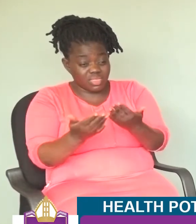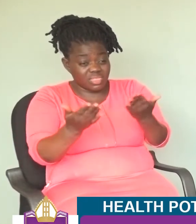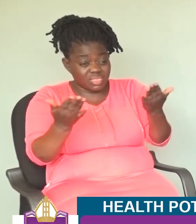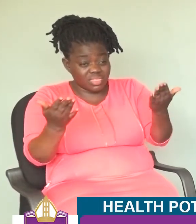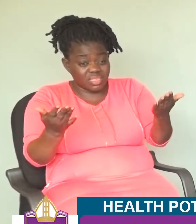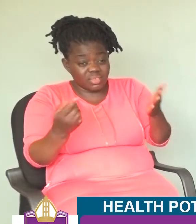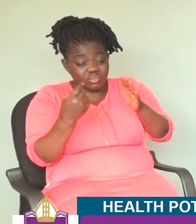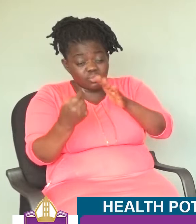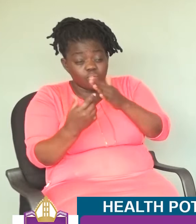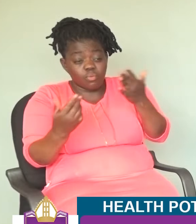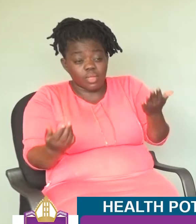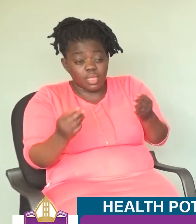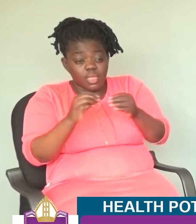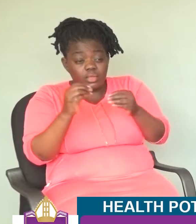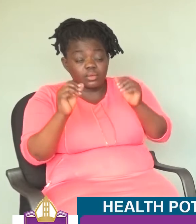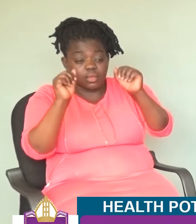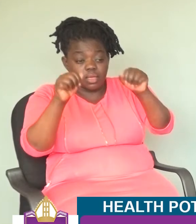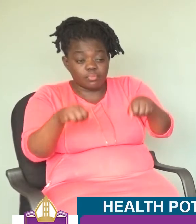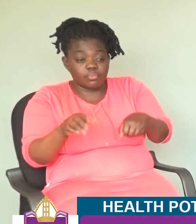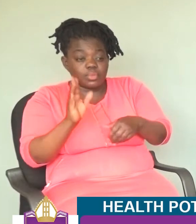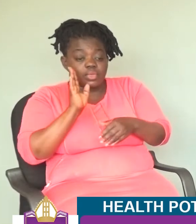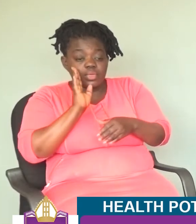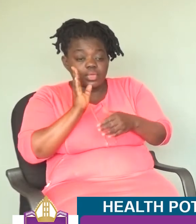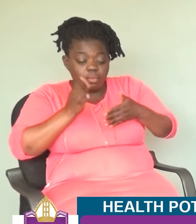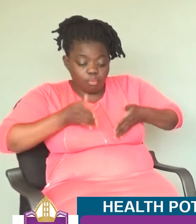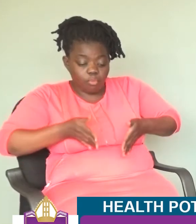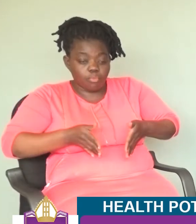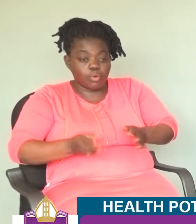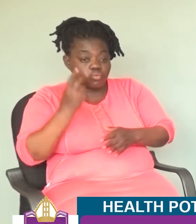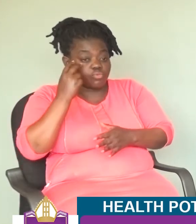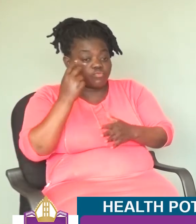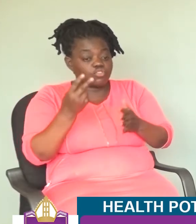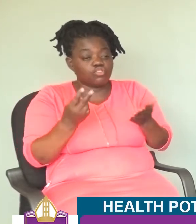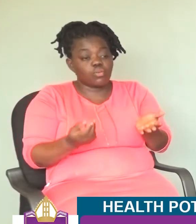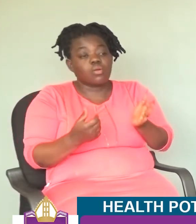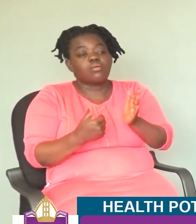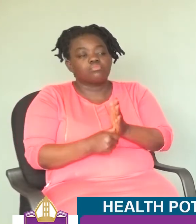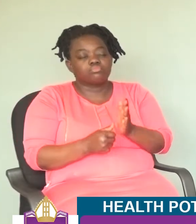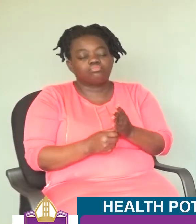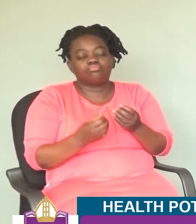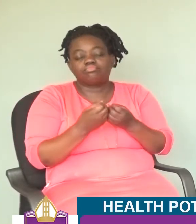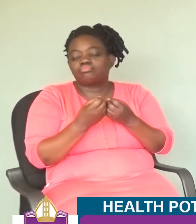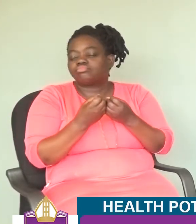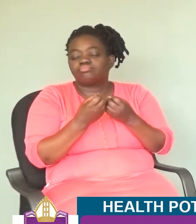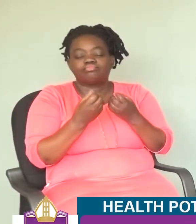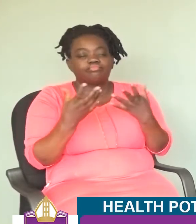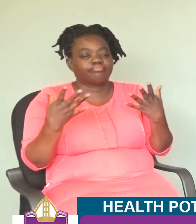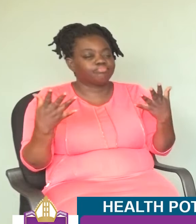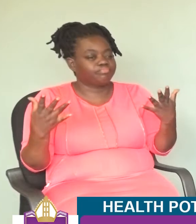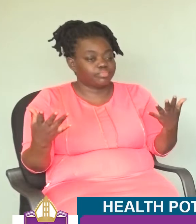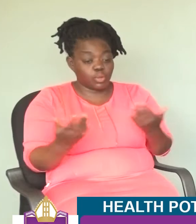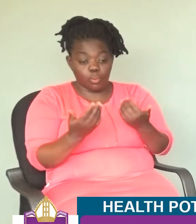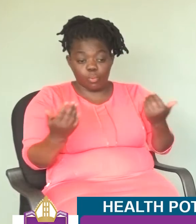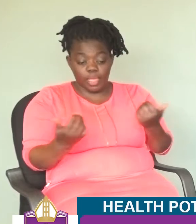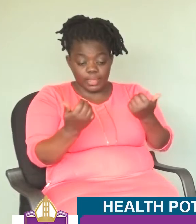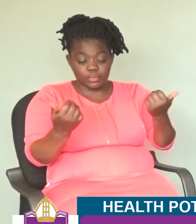any incident that a child can be born with vision problems? there are a lot of instances where children